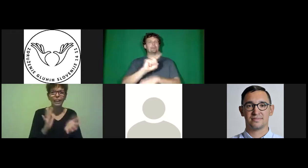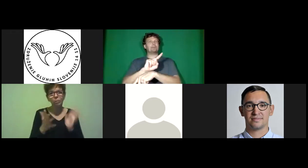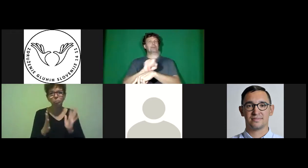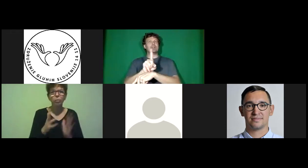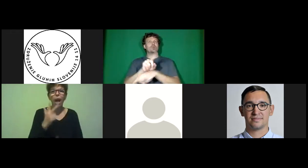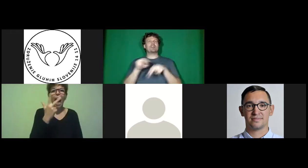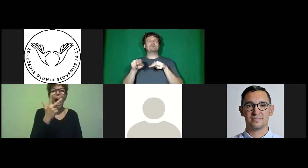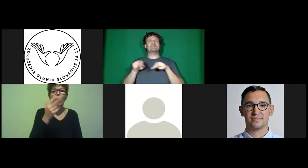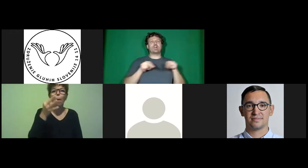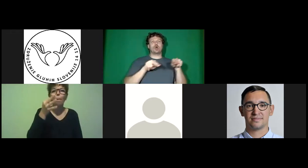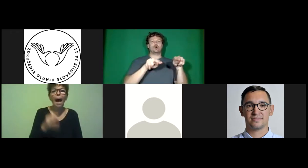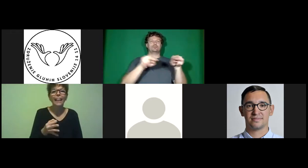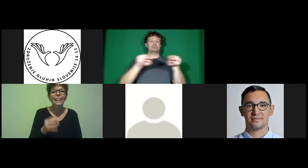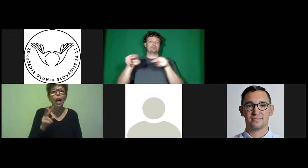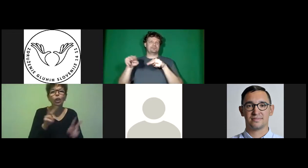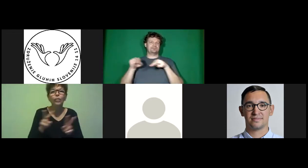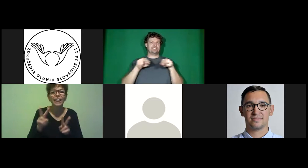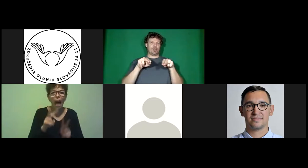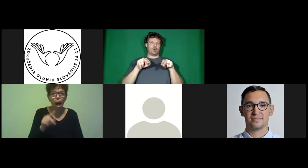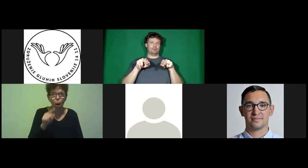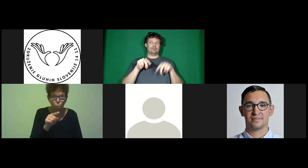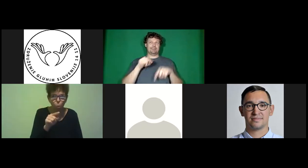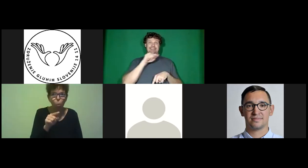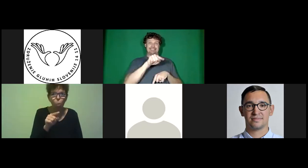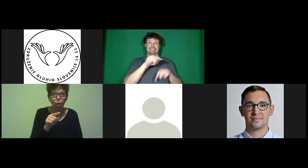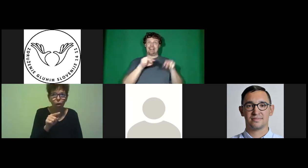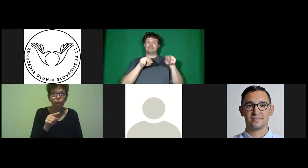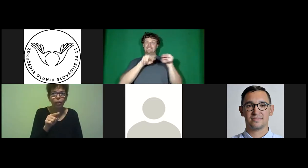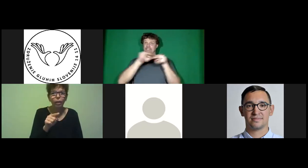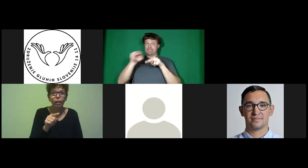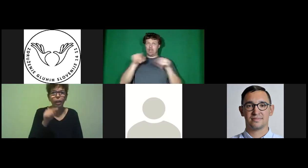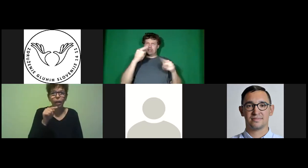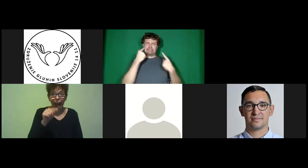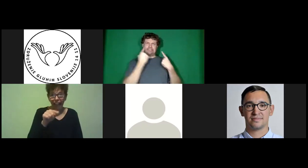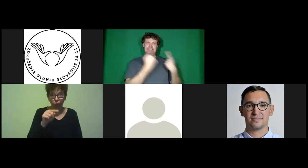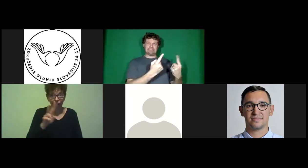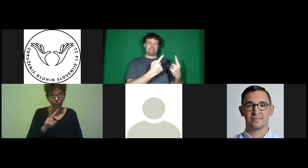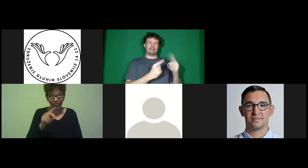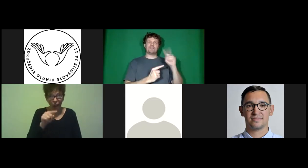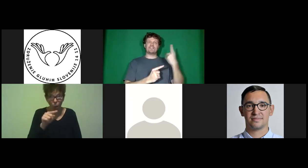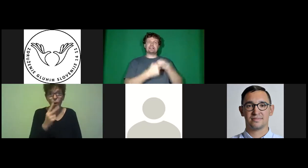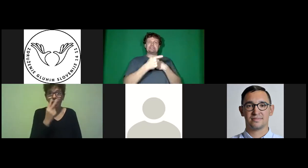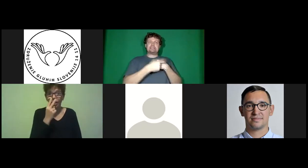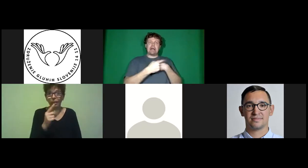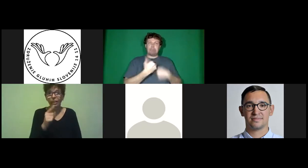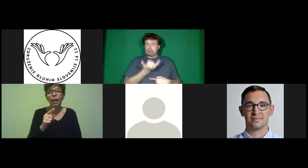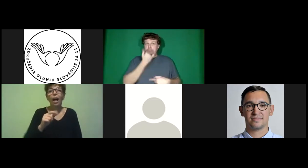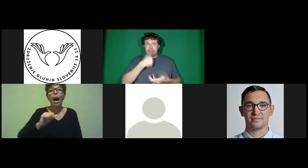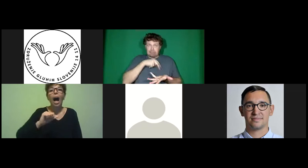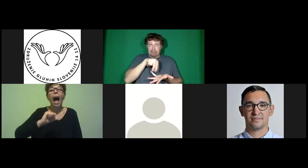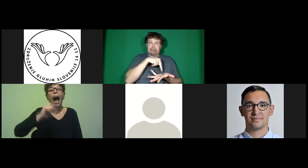come closer to each other. What I want to show you now is a 2-3 minute video.